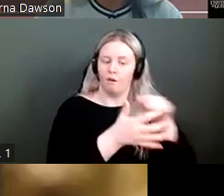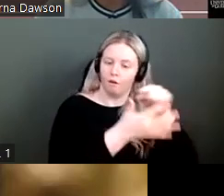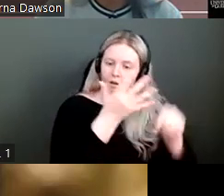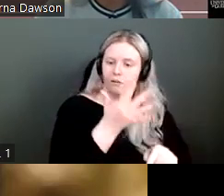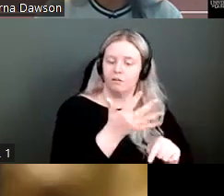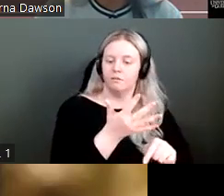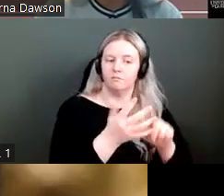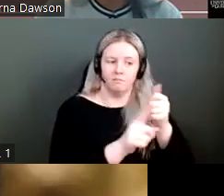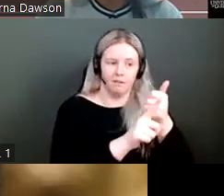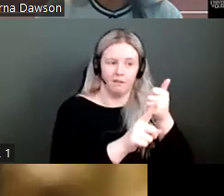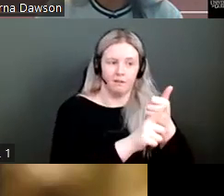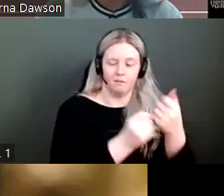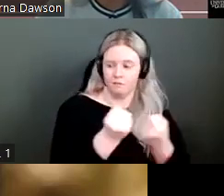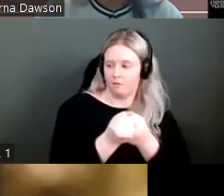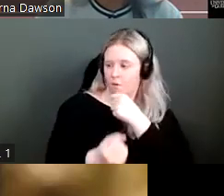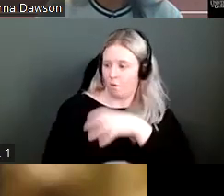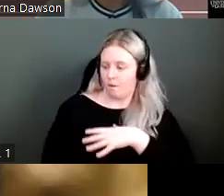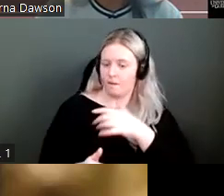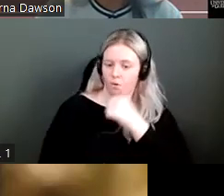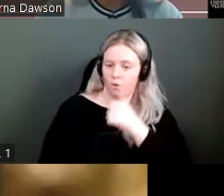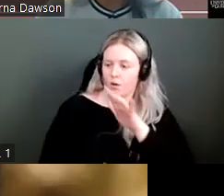lives of women and girls.